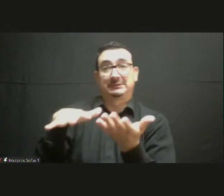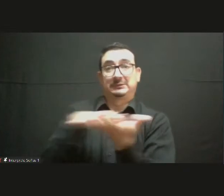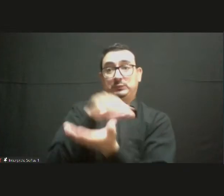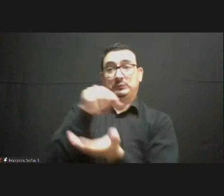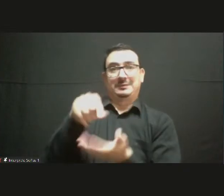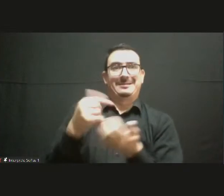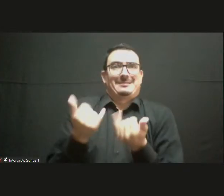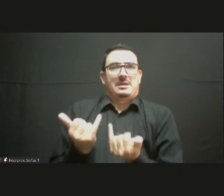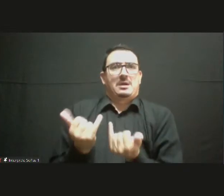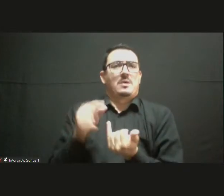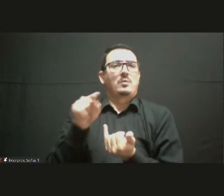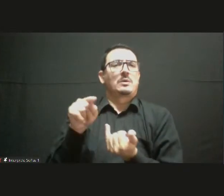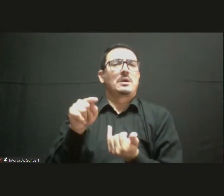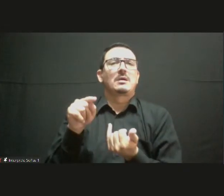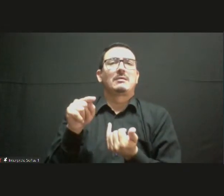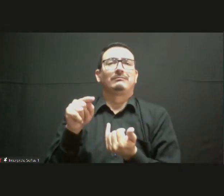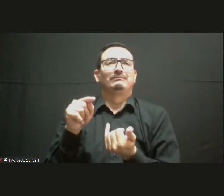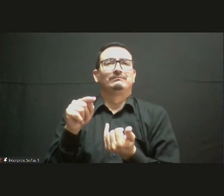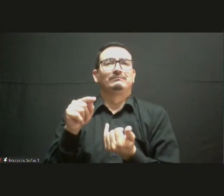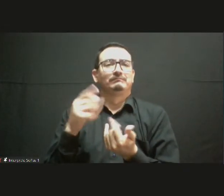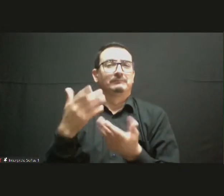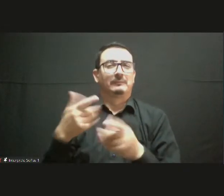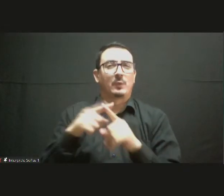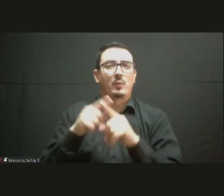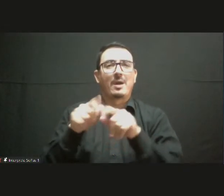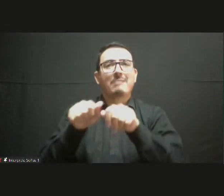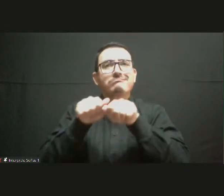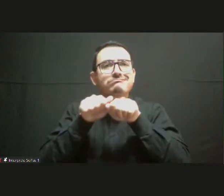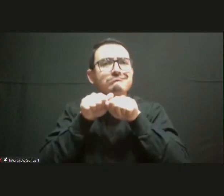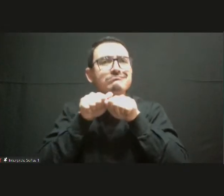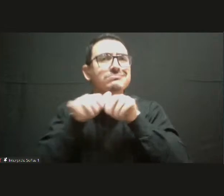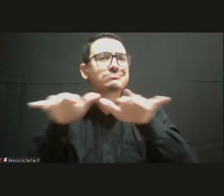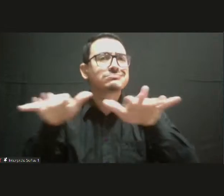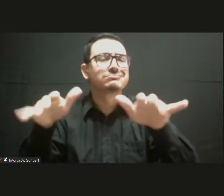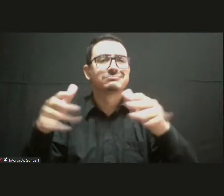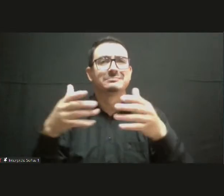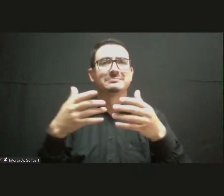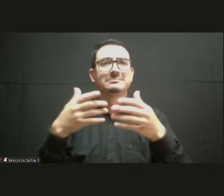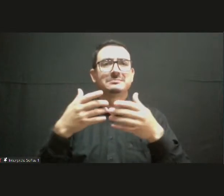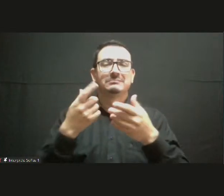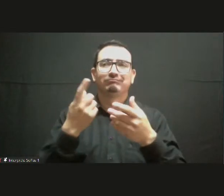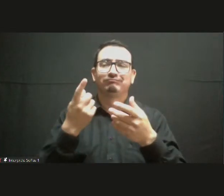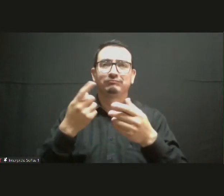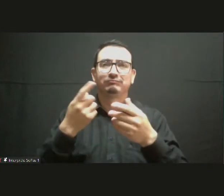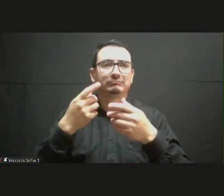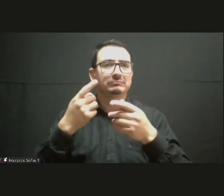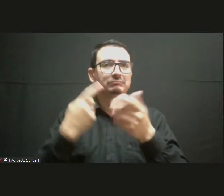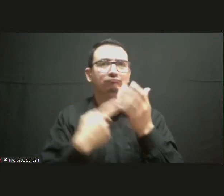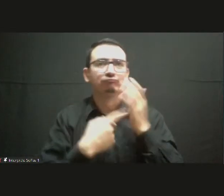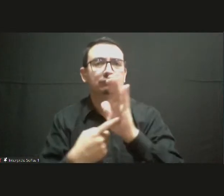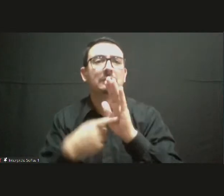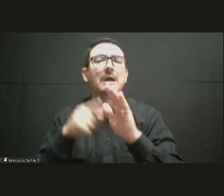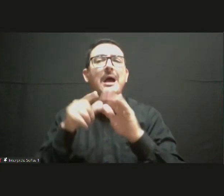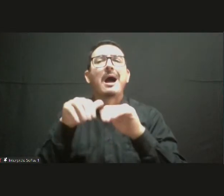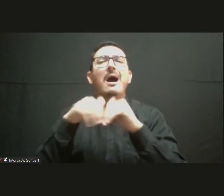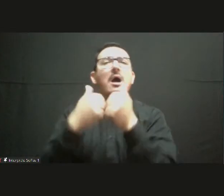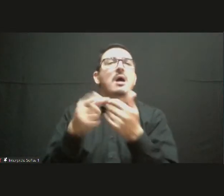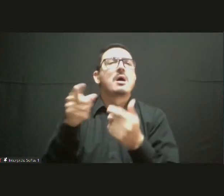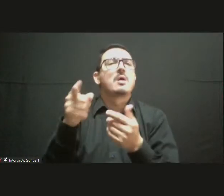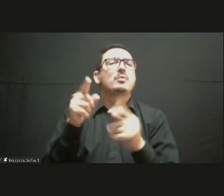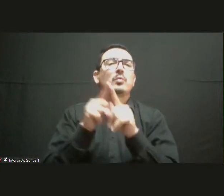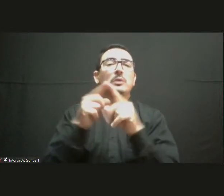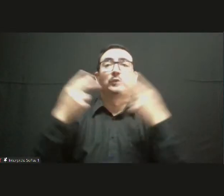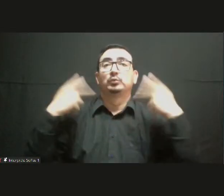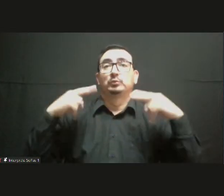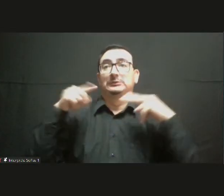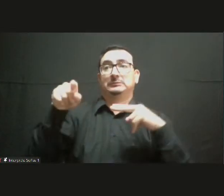tourism accessible and inclusive for all. We have one issue of this guide focused on women